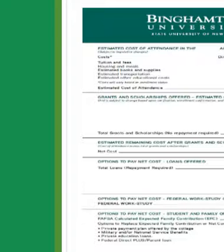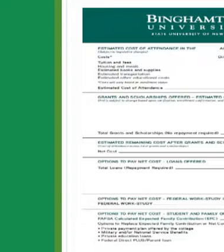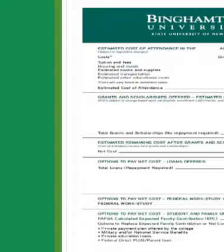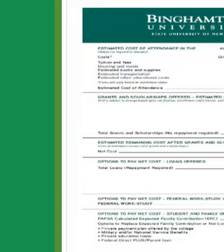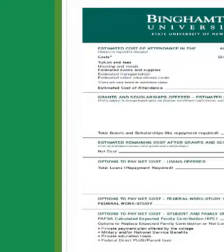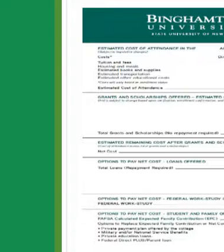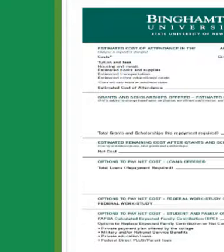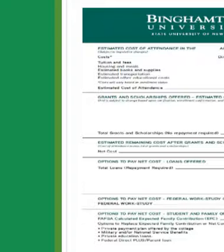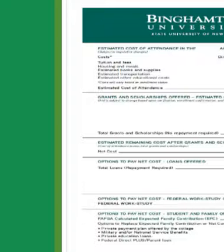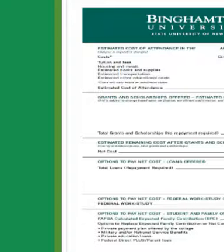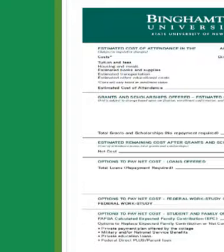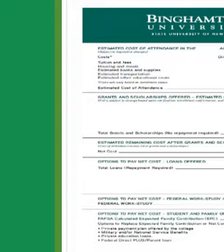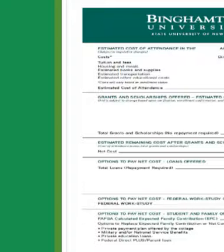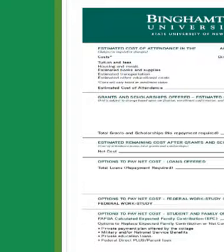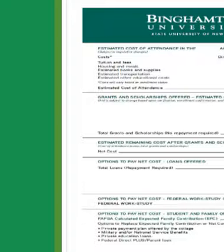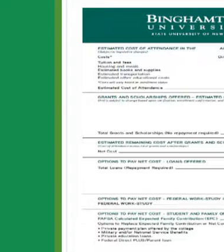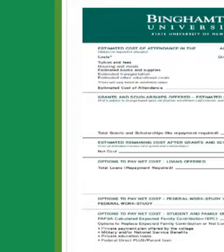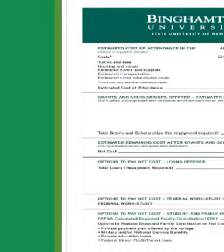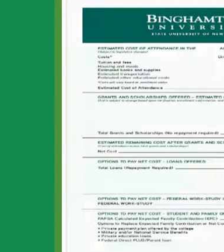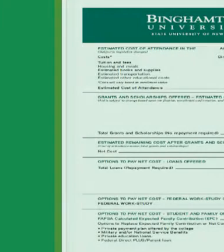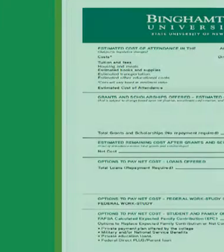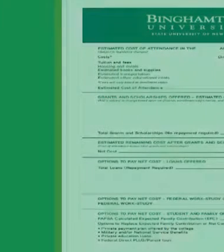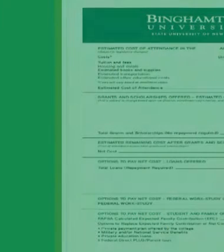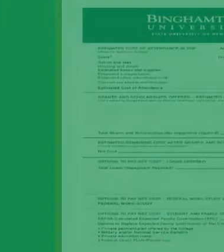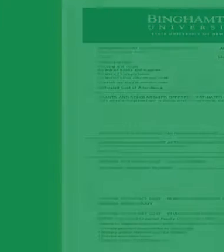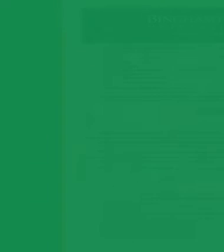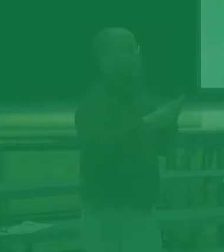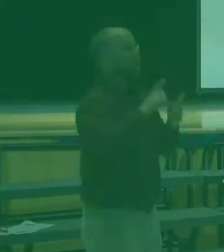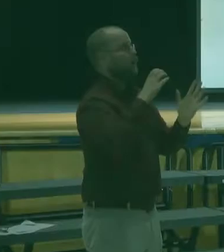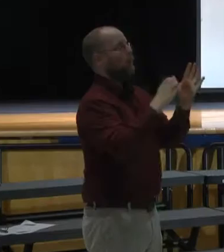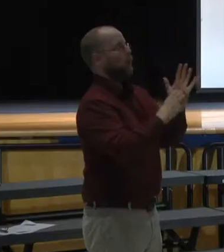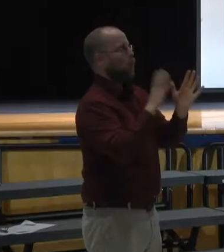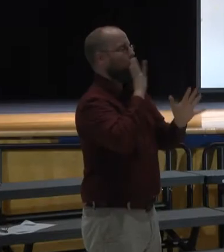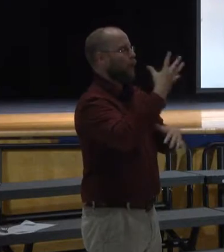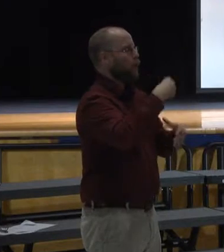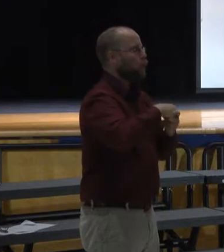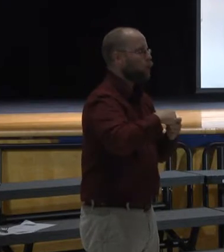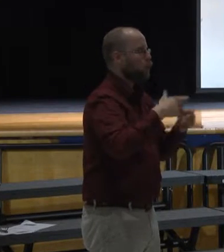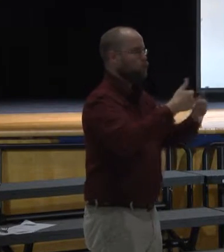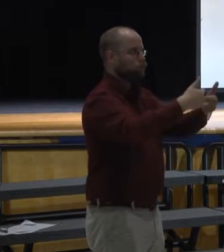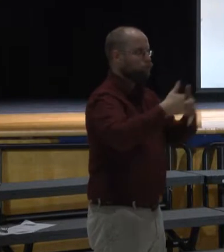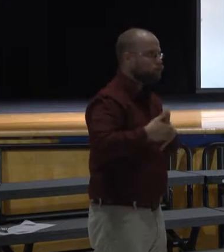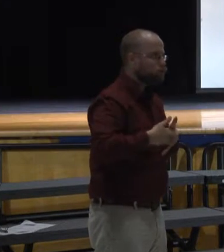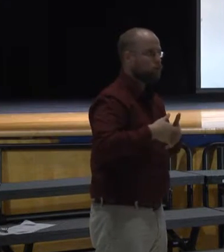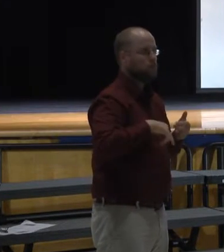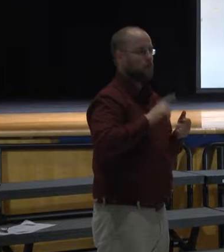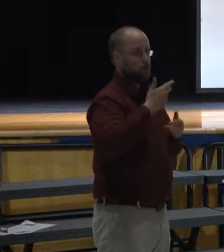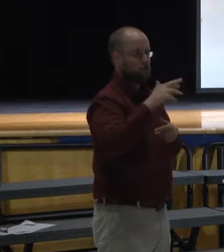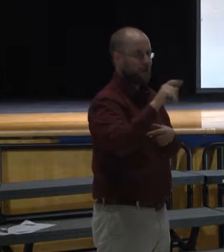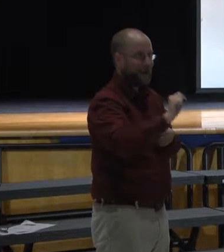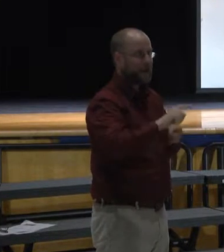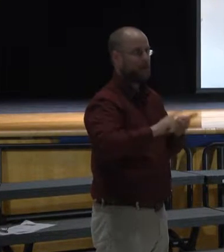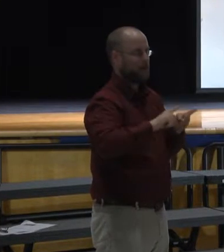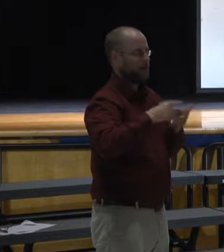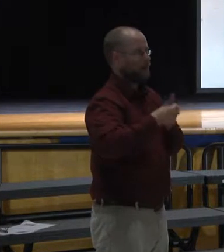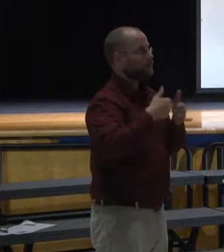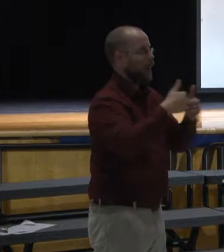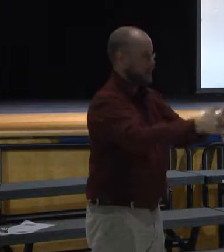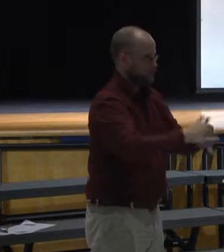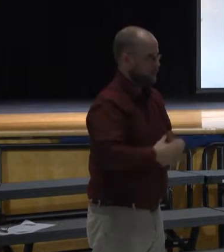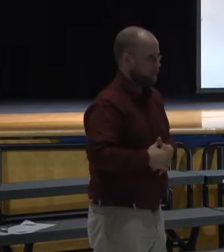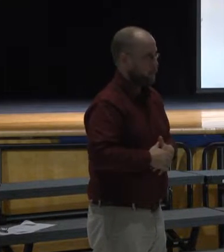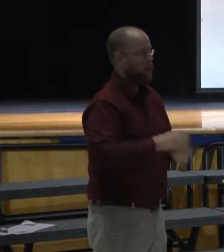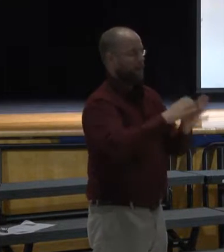costs. One will include any grants or scholarships you received. And it'll give you an idea what your net cost is after